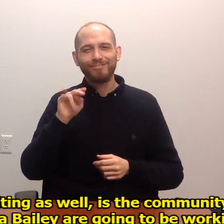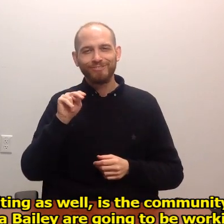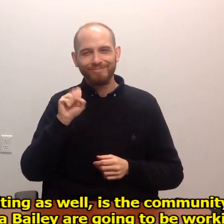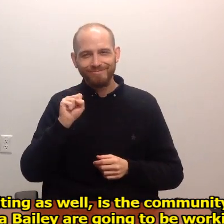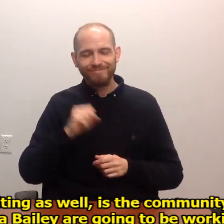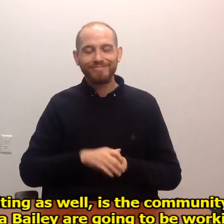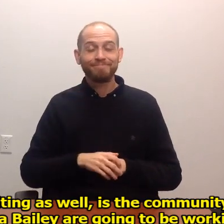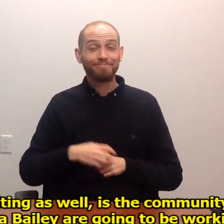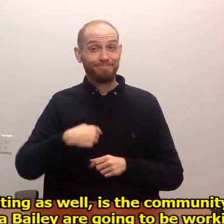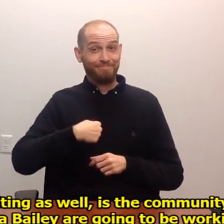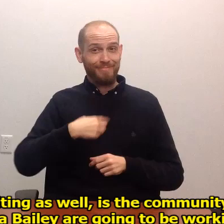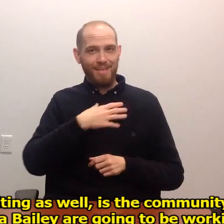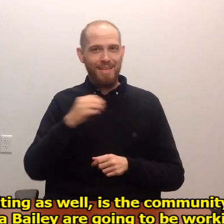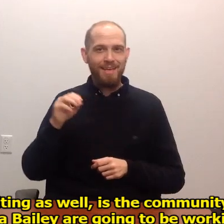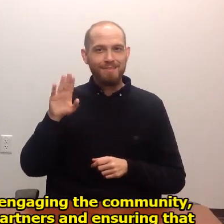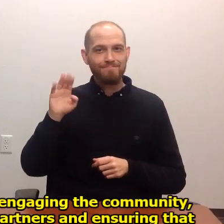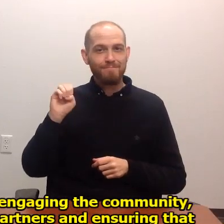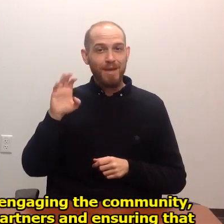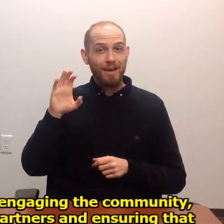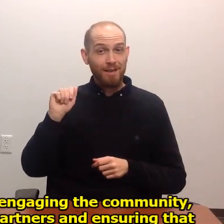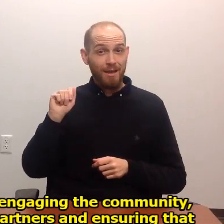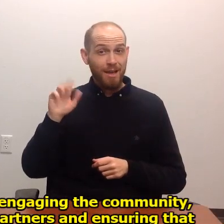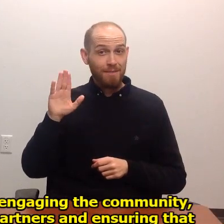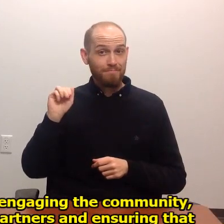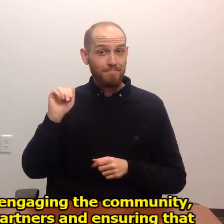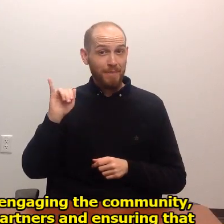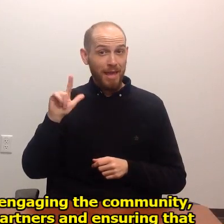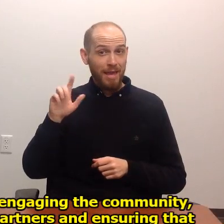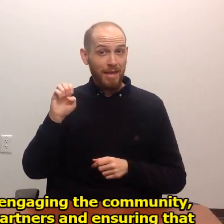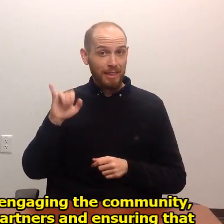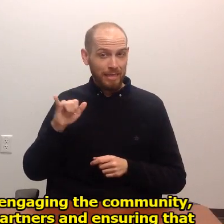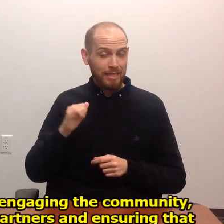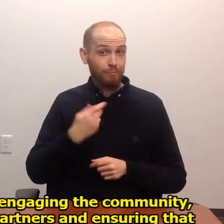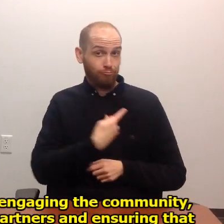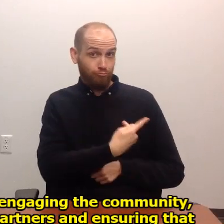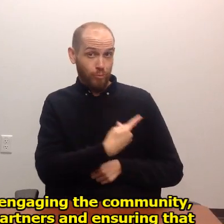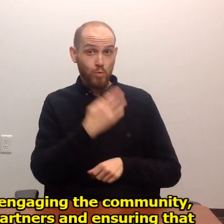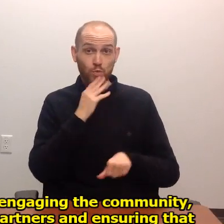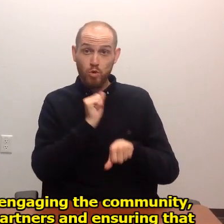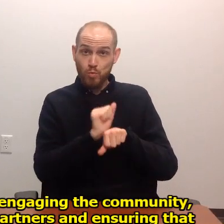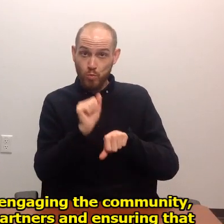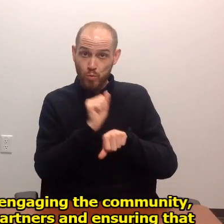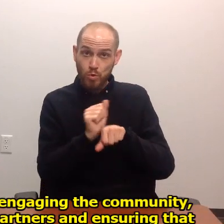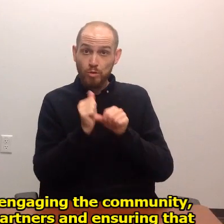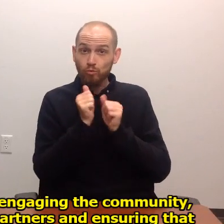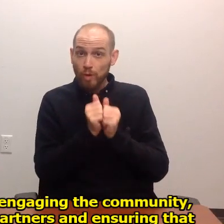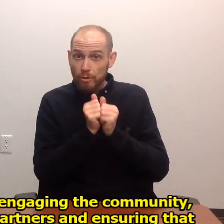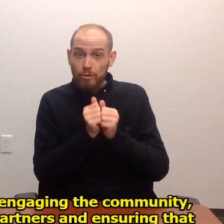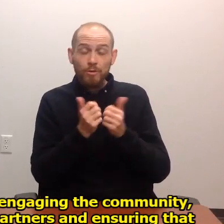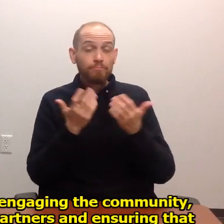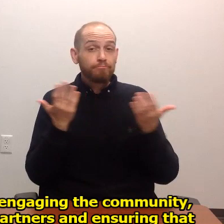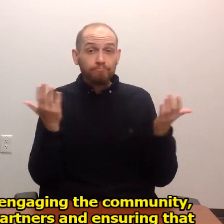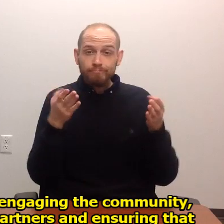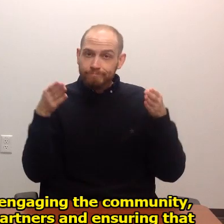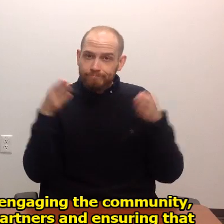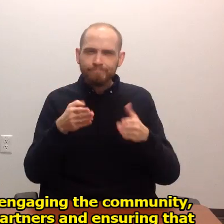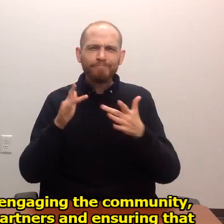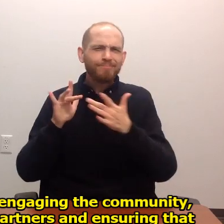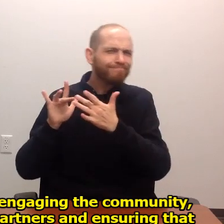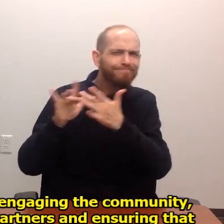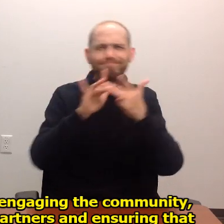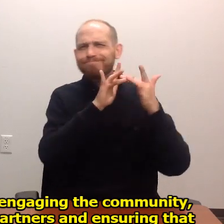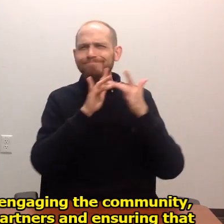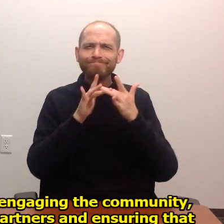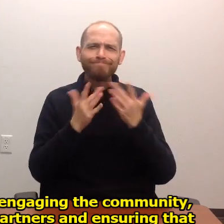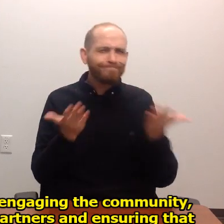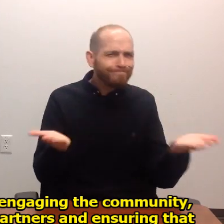and Becca Bailey are going to be working together on outreach, engaging the